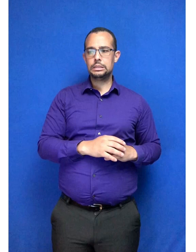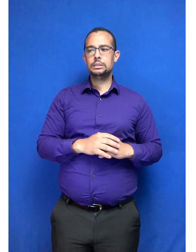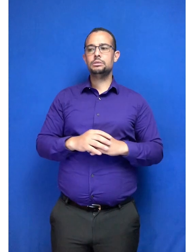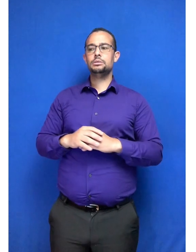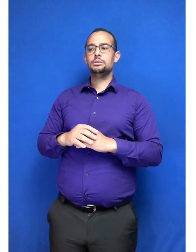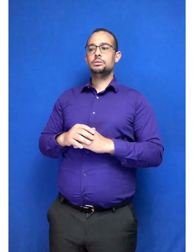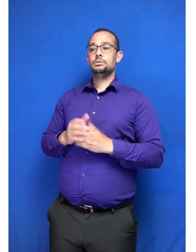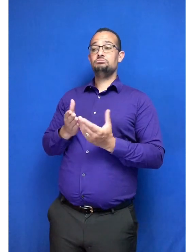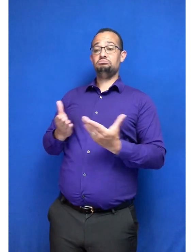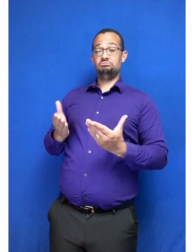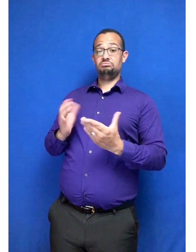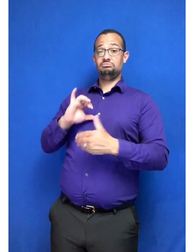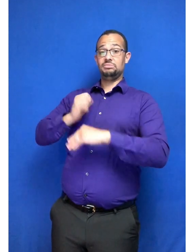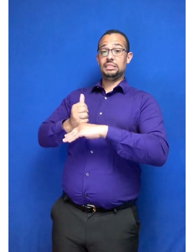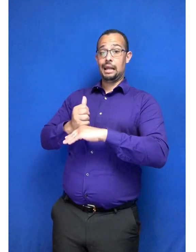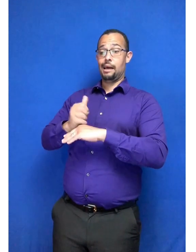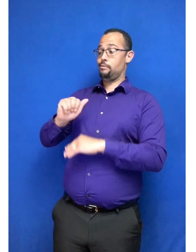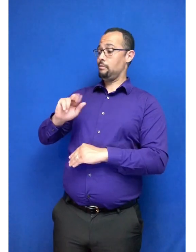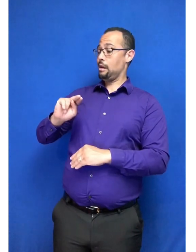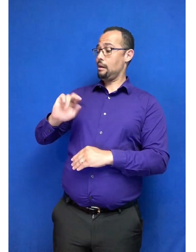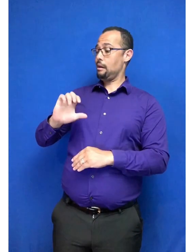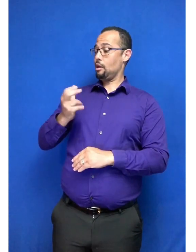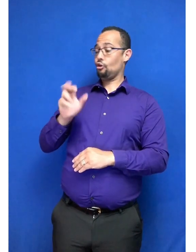width outdoor plywood for each window.